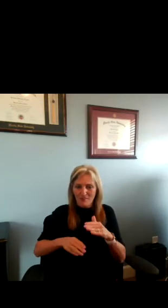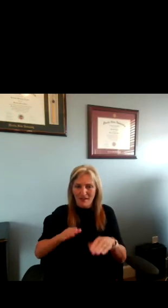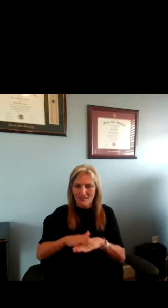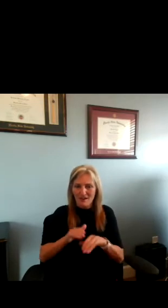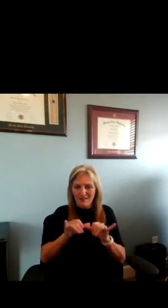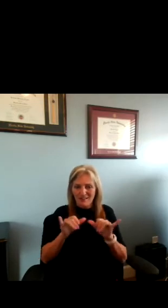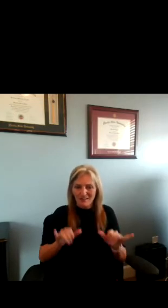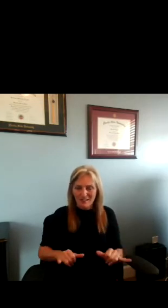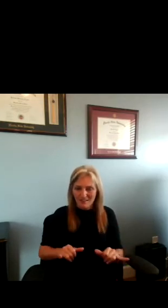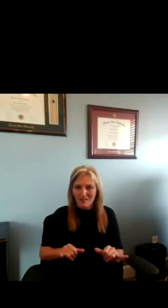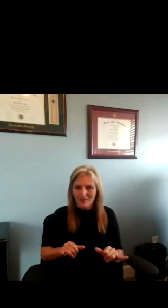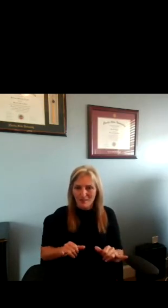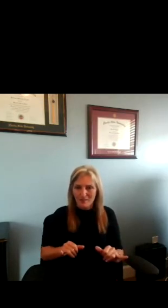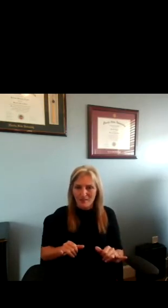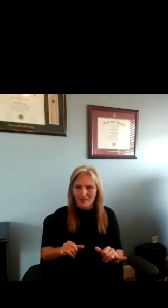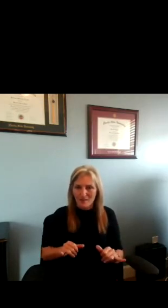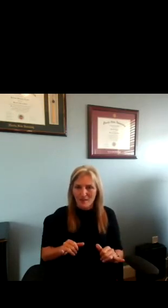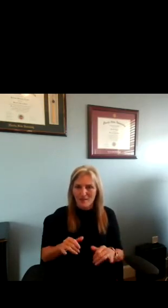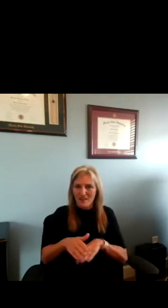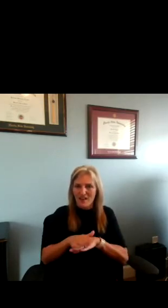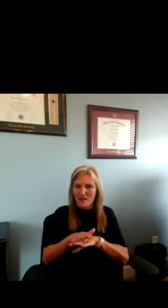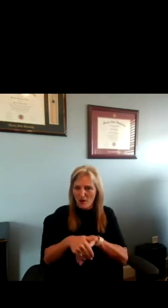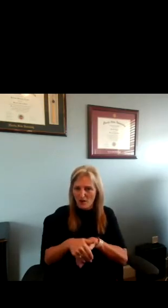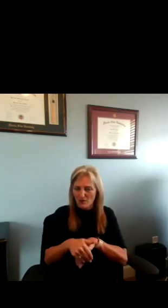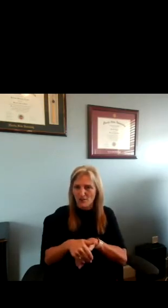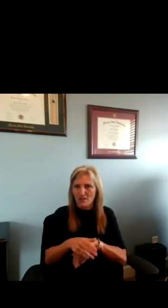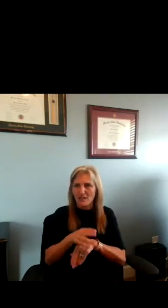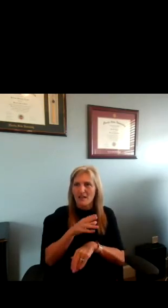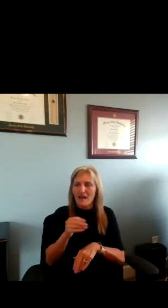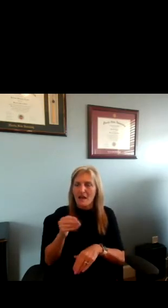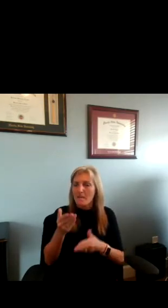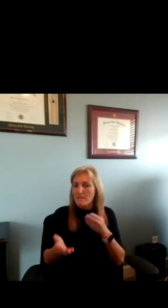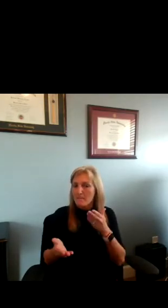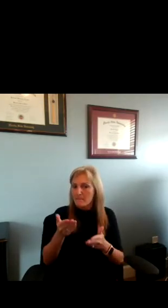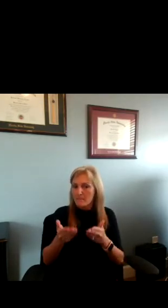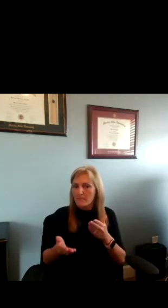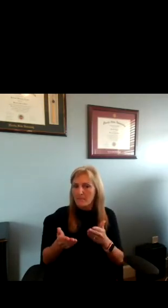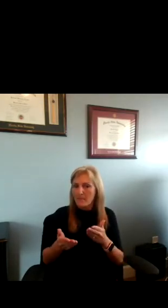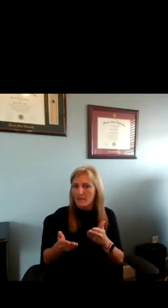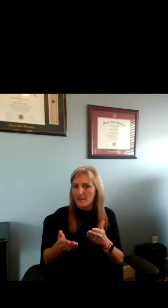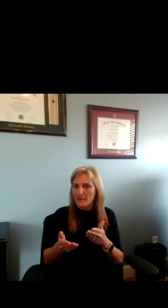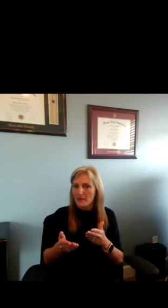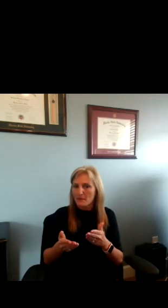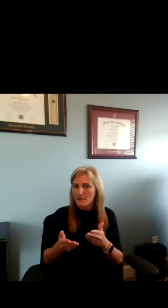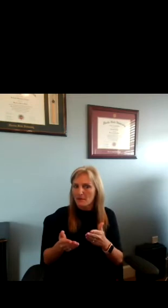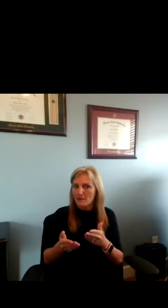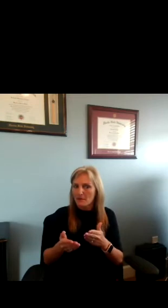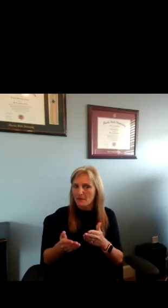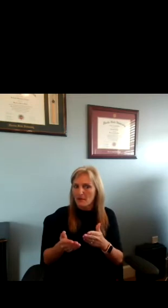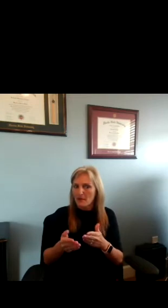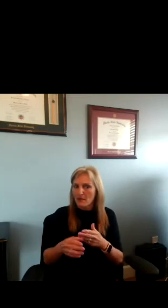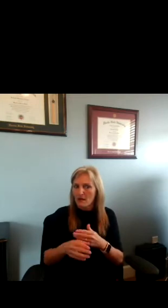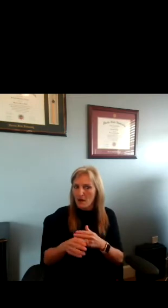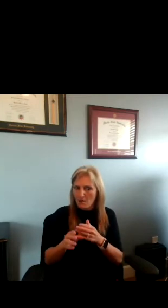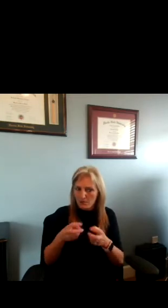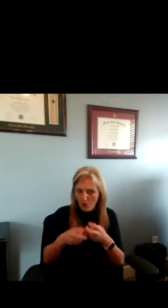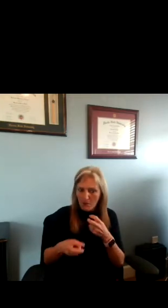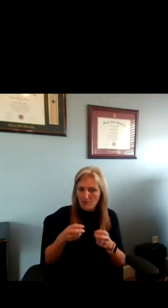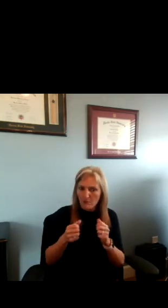meritocracy may be an underlying problem in the